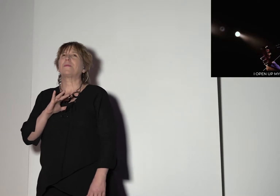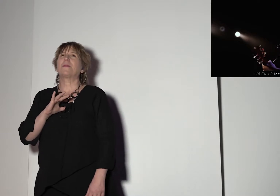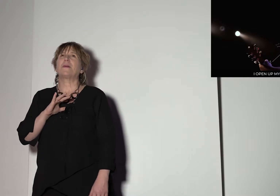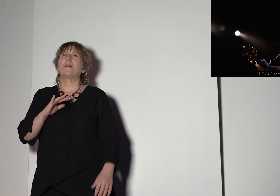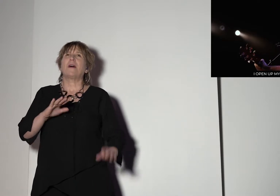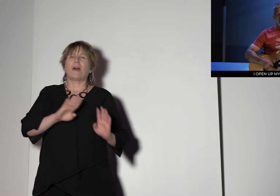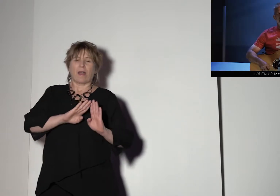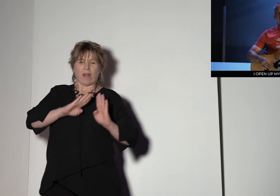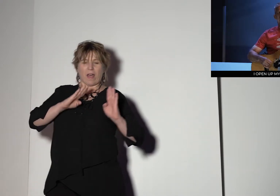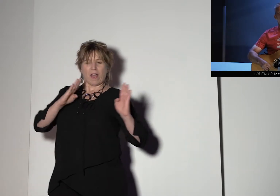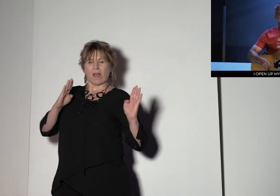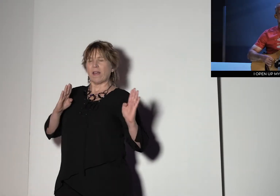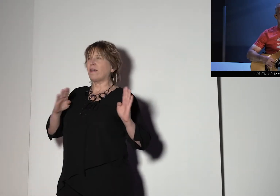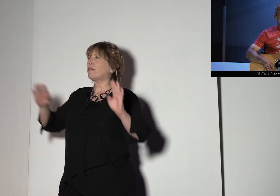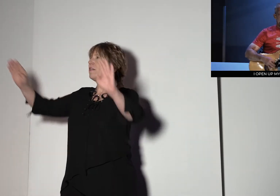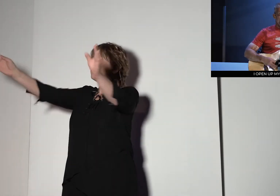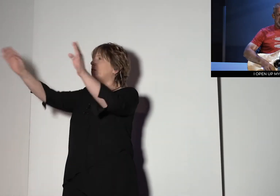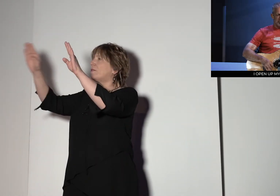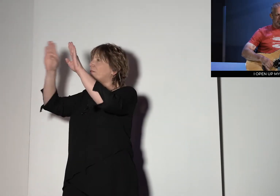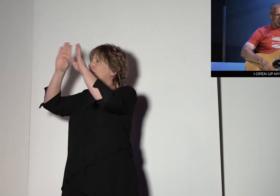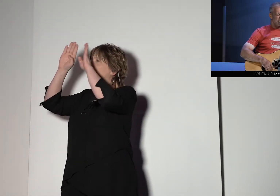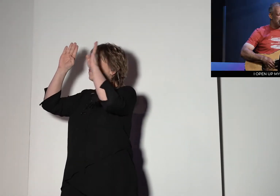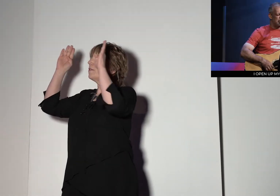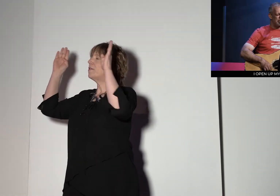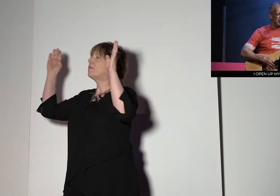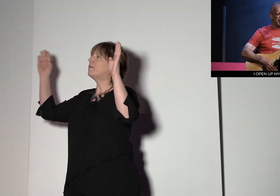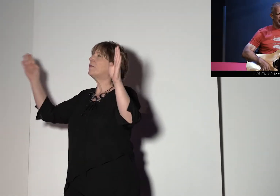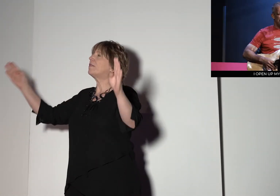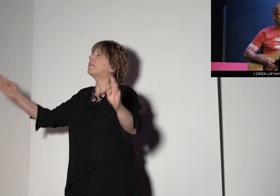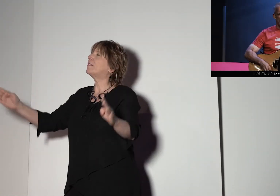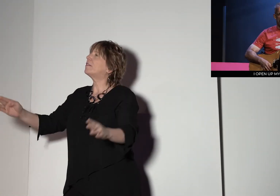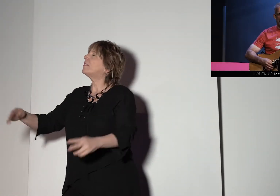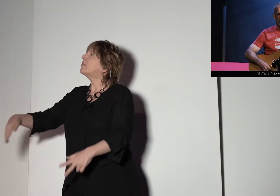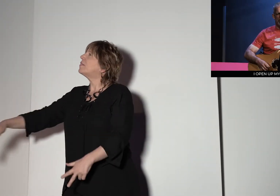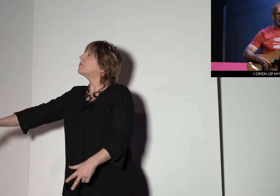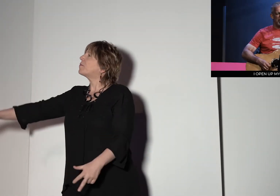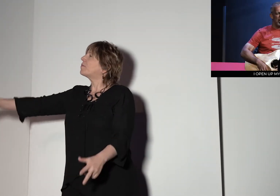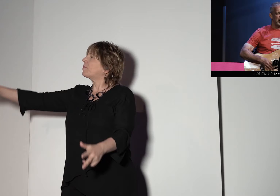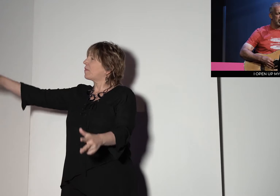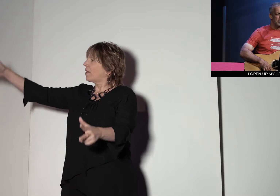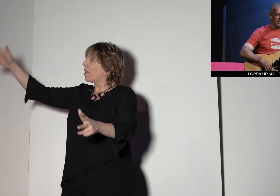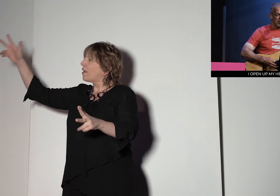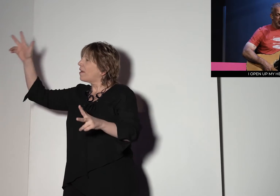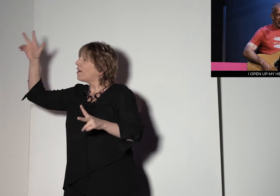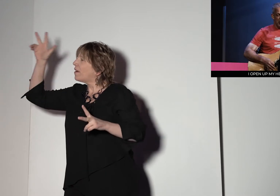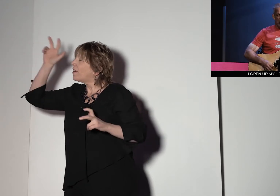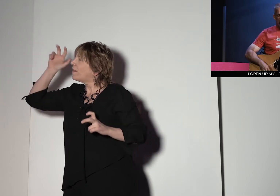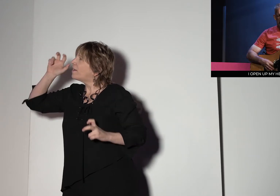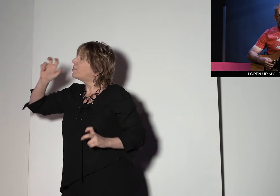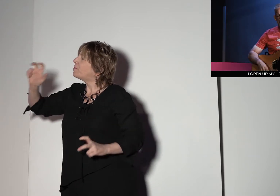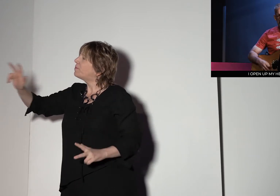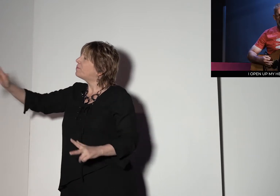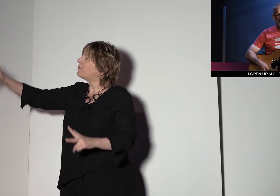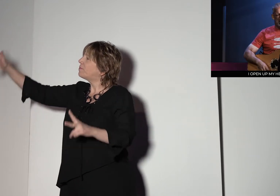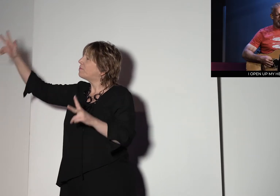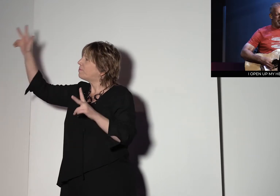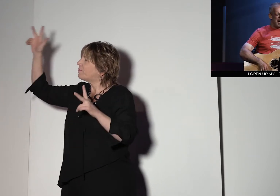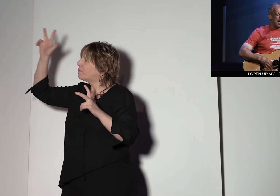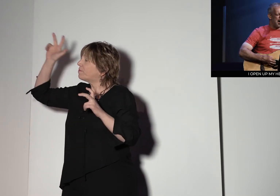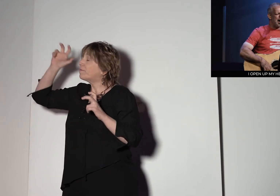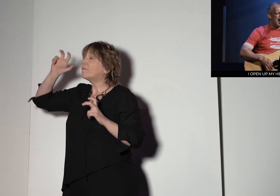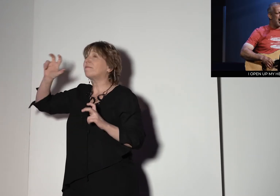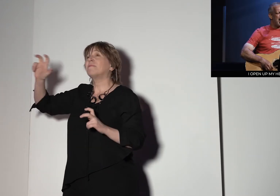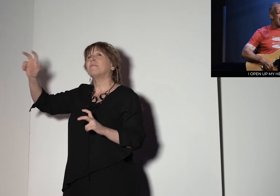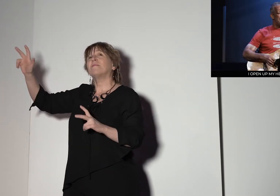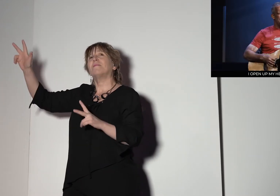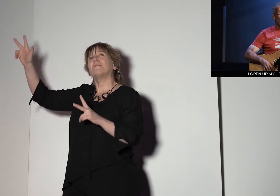open up my heart to you. Come on, open up your heart. Open up